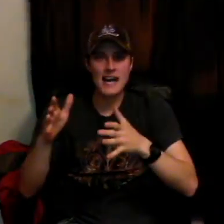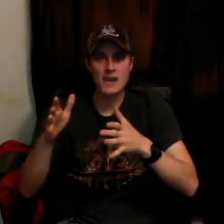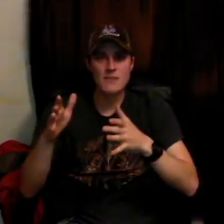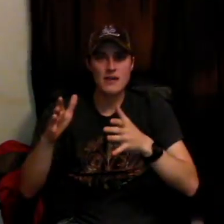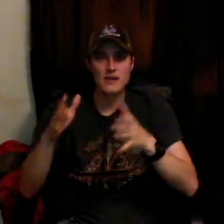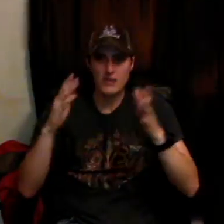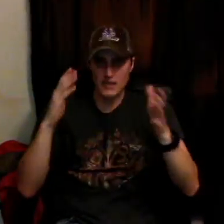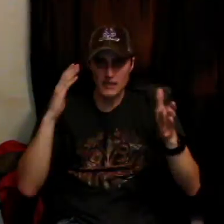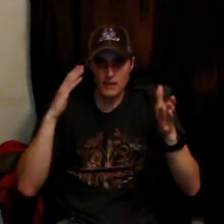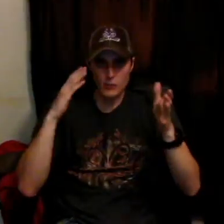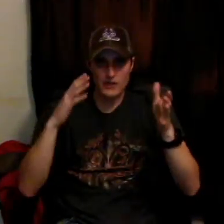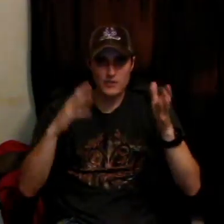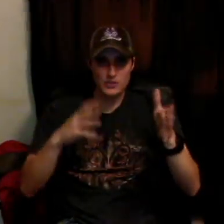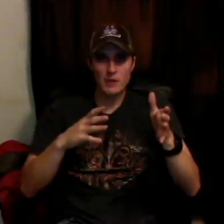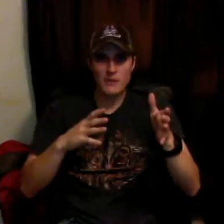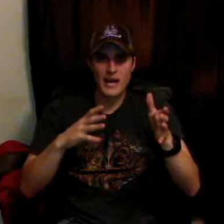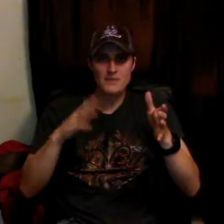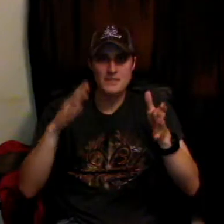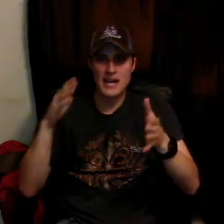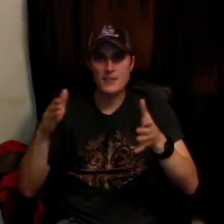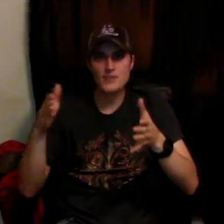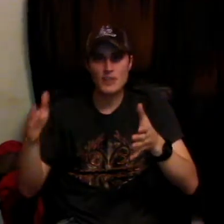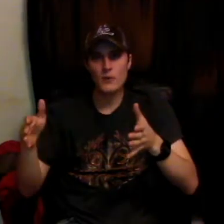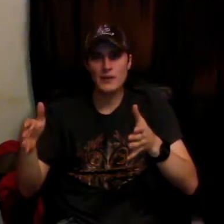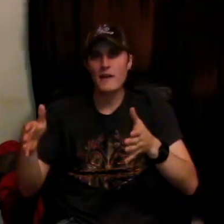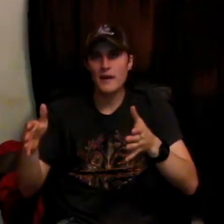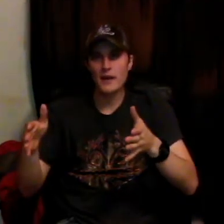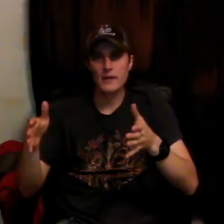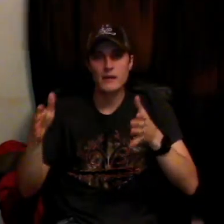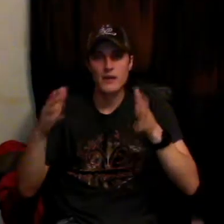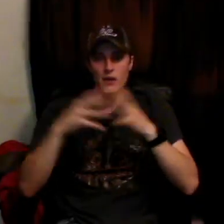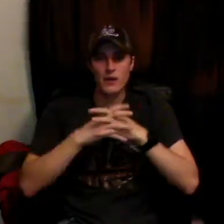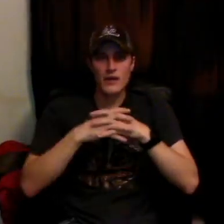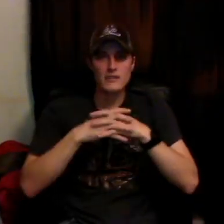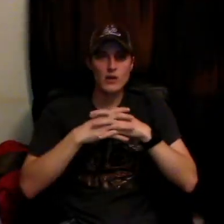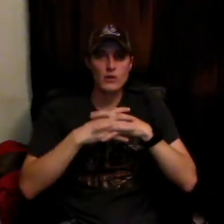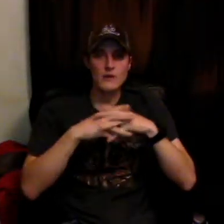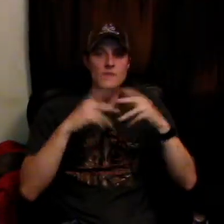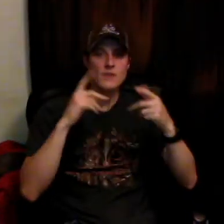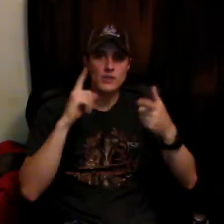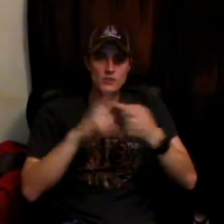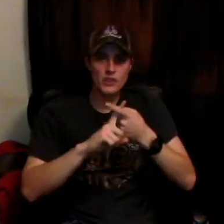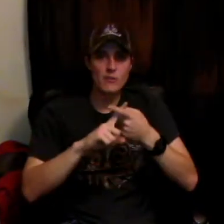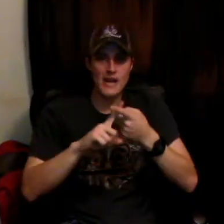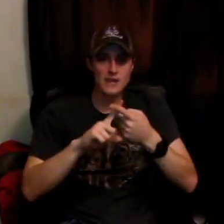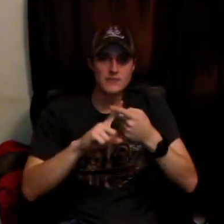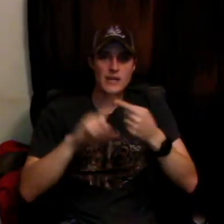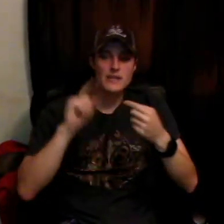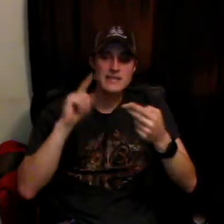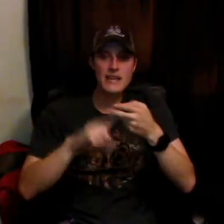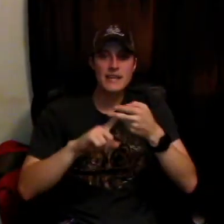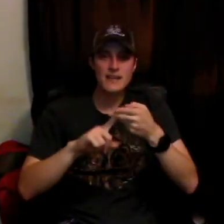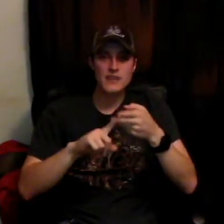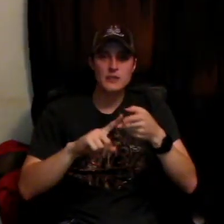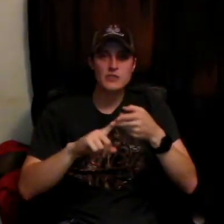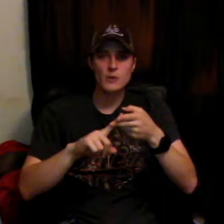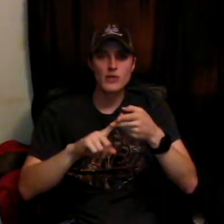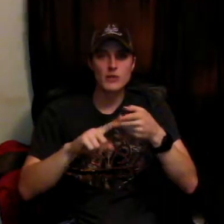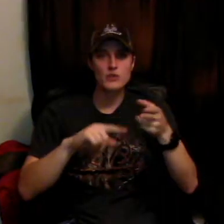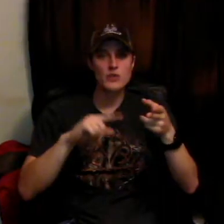time with trail maps than actually going in there. Okay, so trail maps. Alright, the second thing what you want to do is you